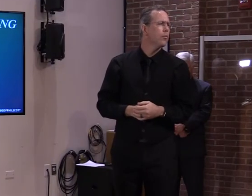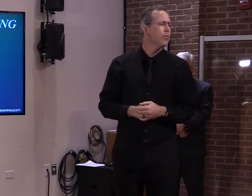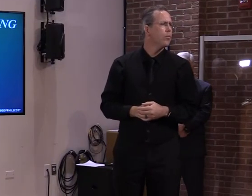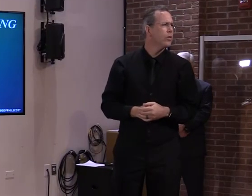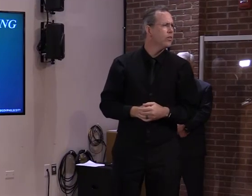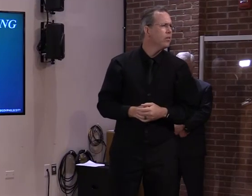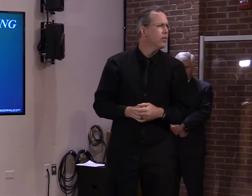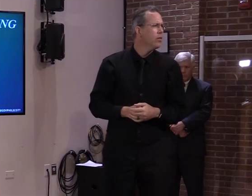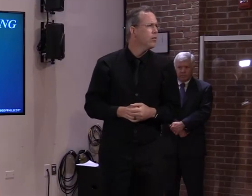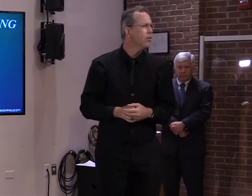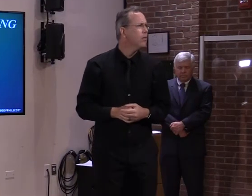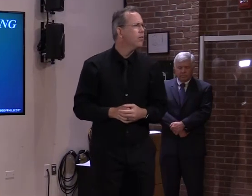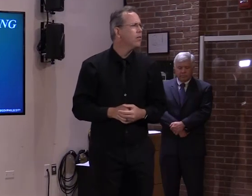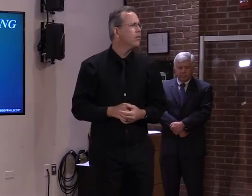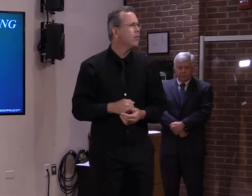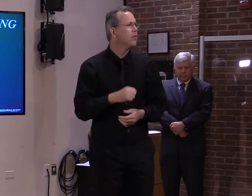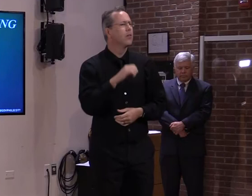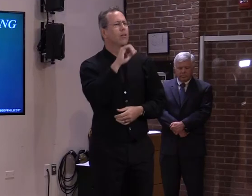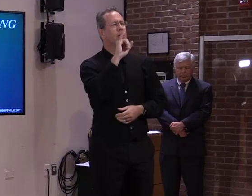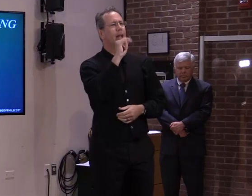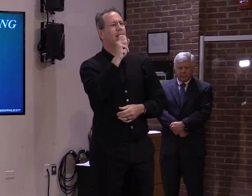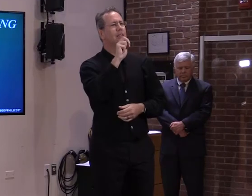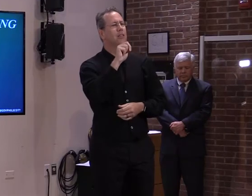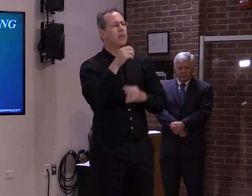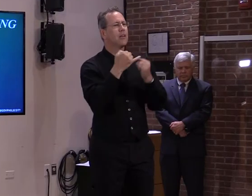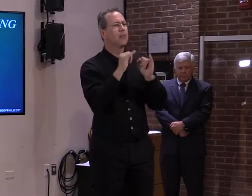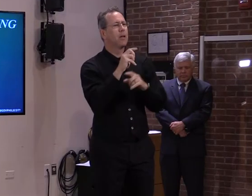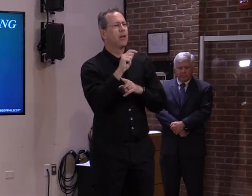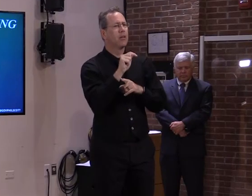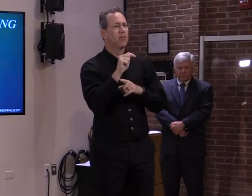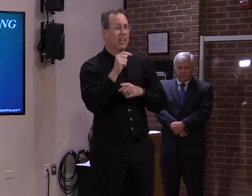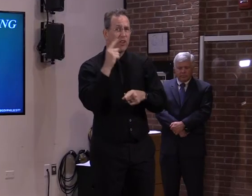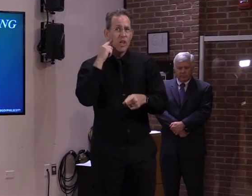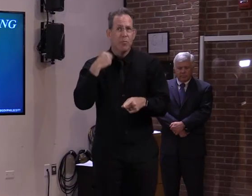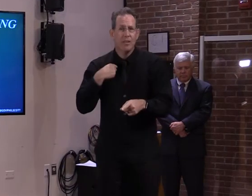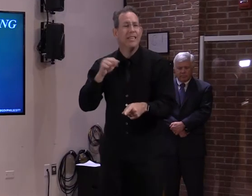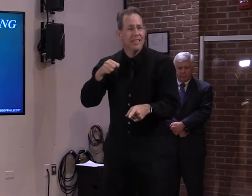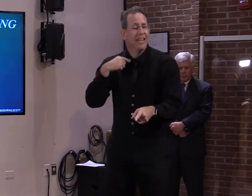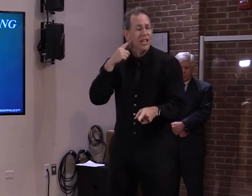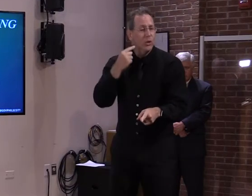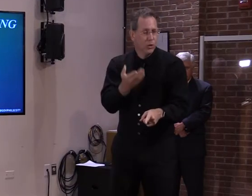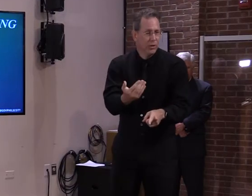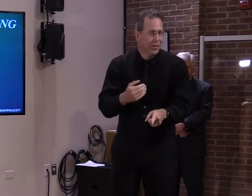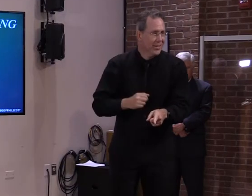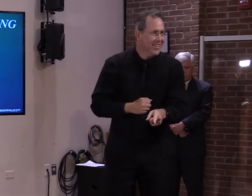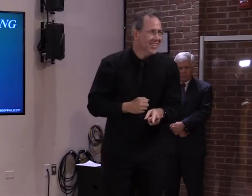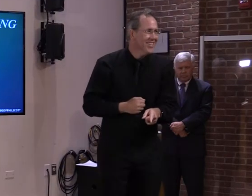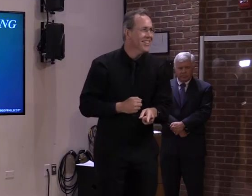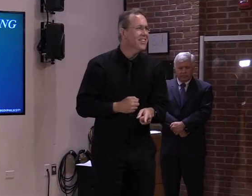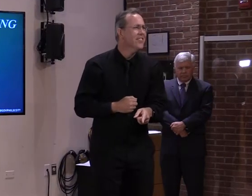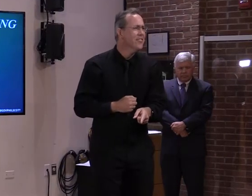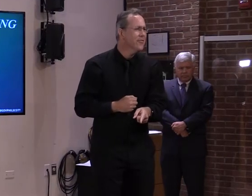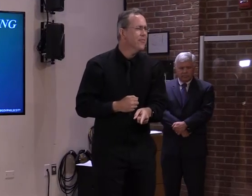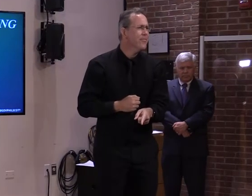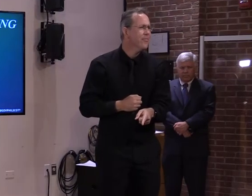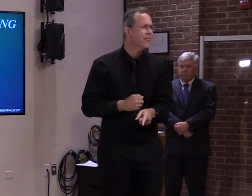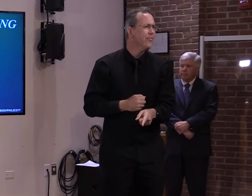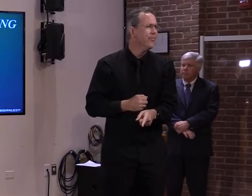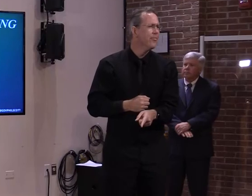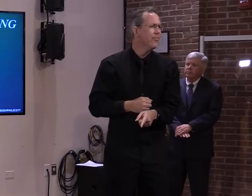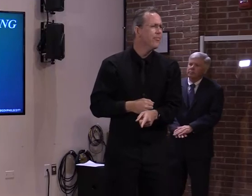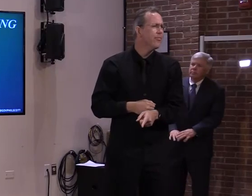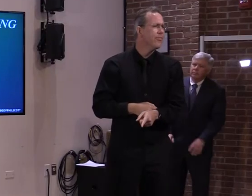Yeah, can you hear me? We can. Great. Governor, this is for you and also for Dr. Levine, if he's still in the